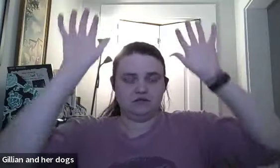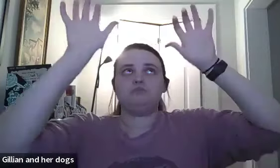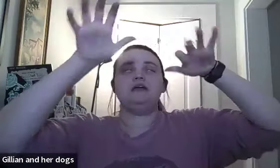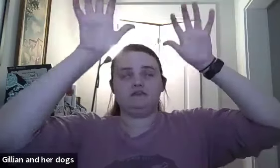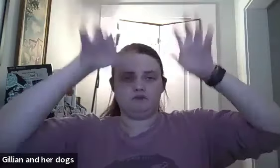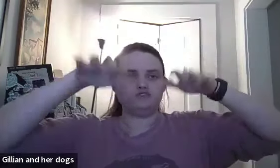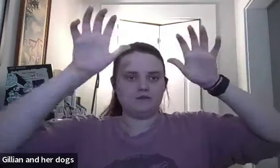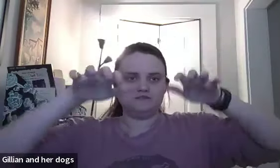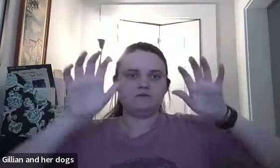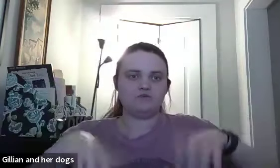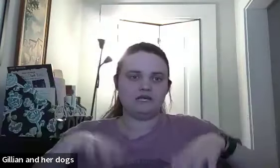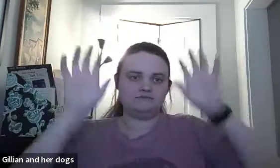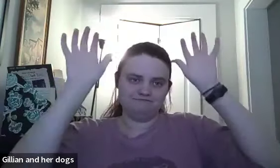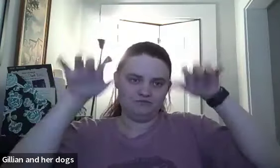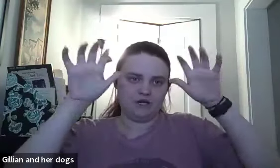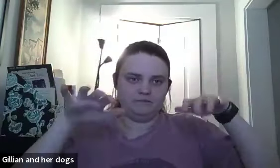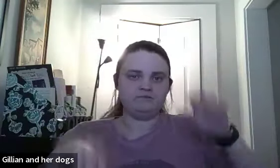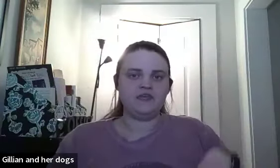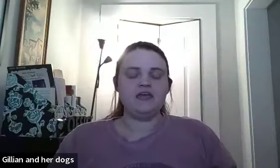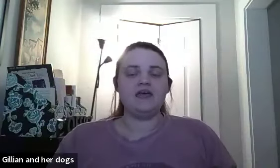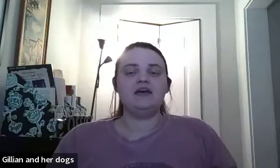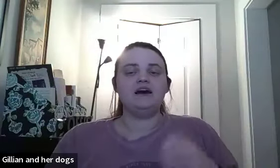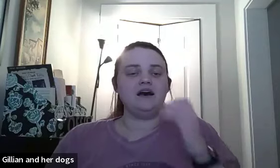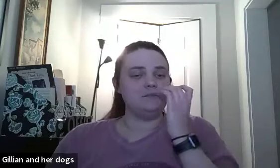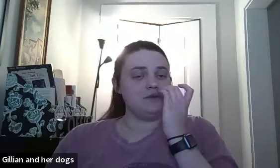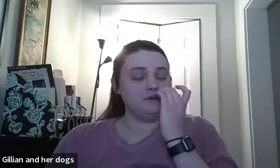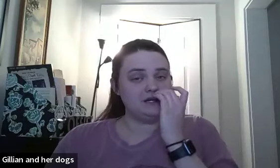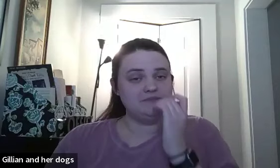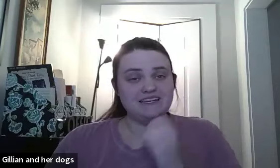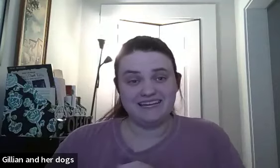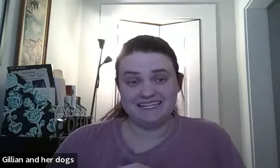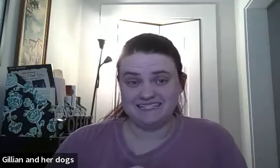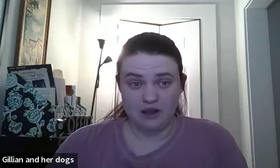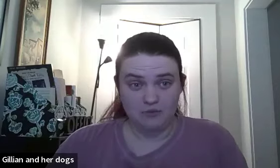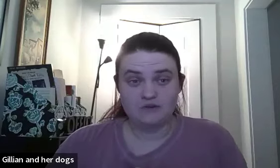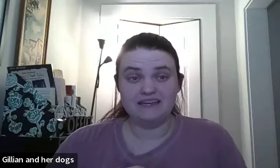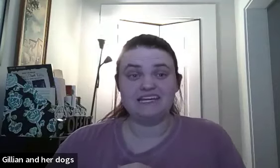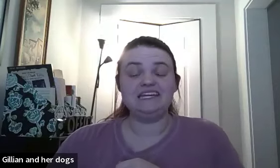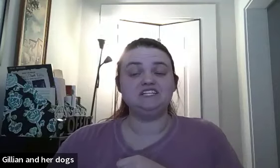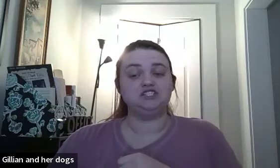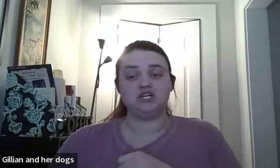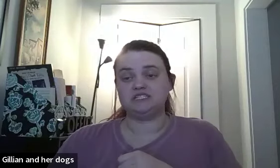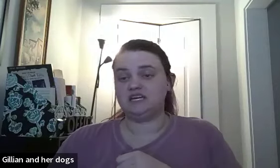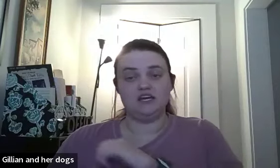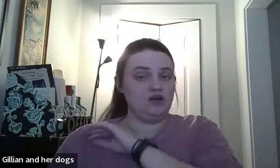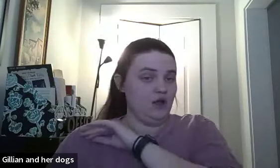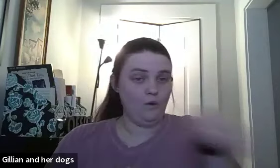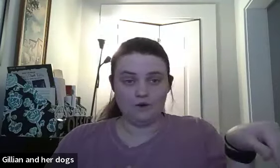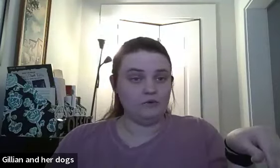Like they're making the raindrops. Rain, rain. If you were gonna be saying like it's downpour, like it is just horrible